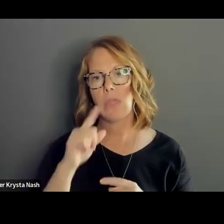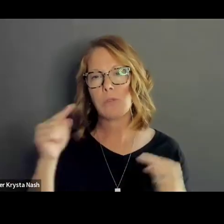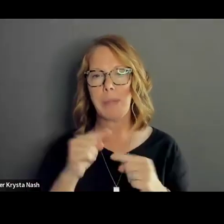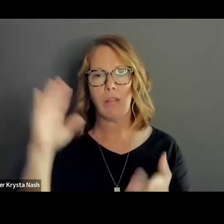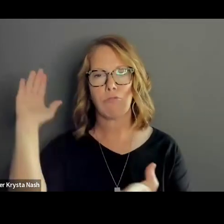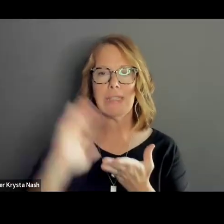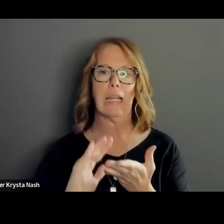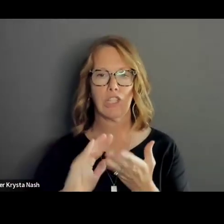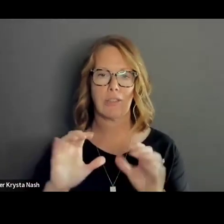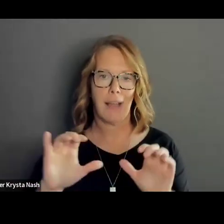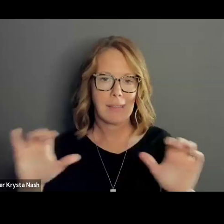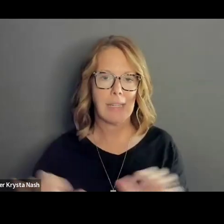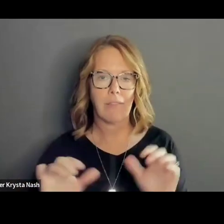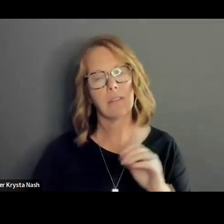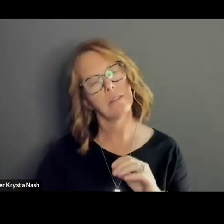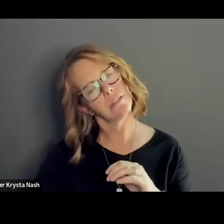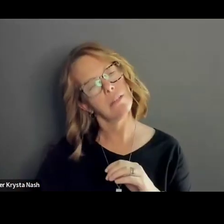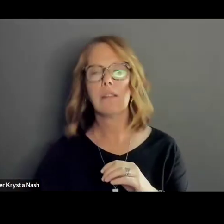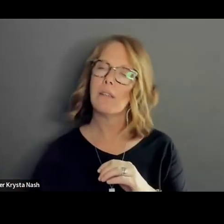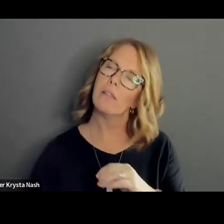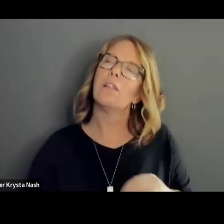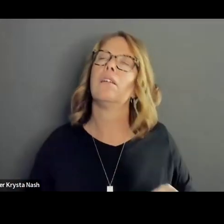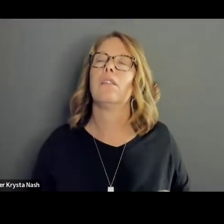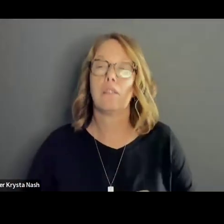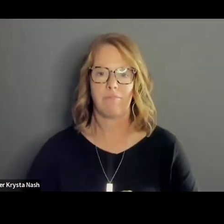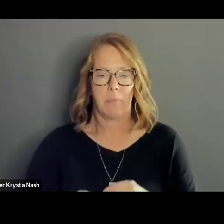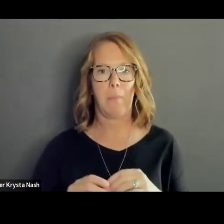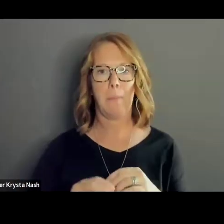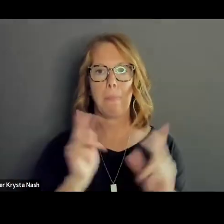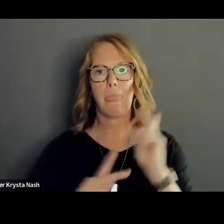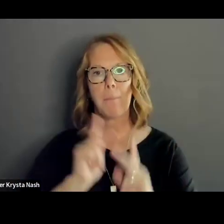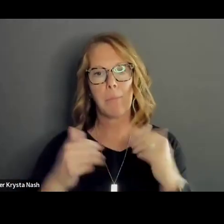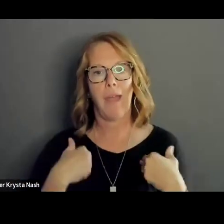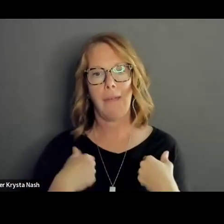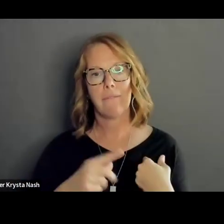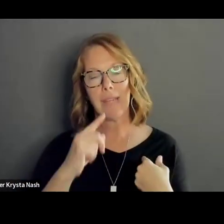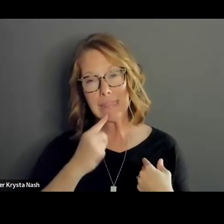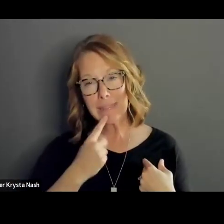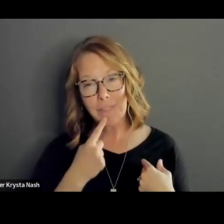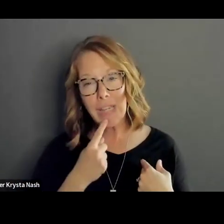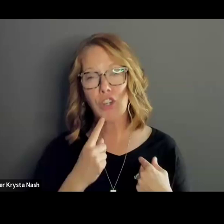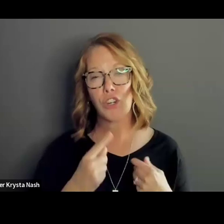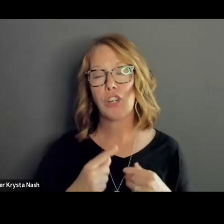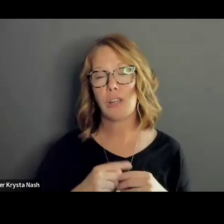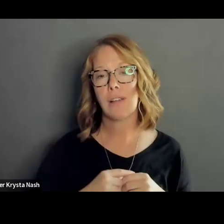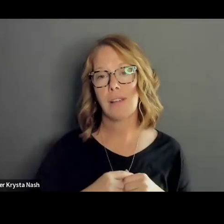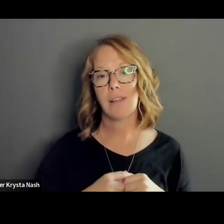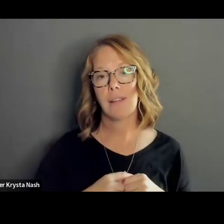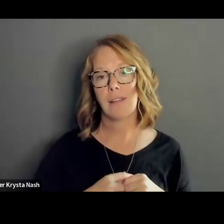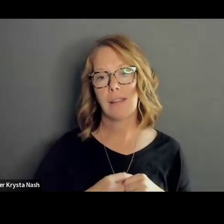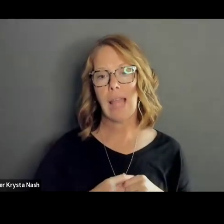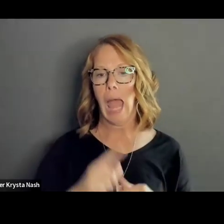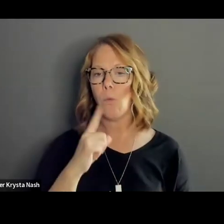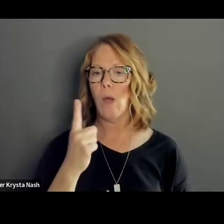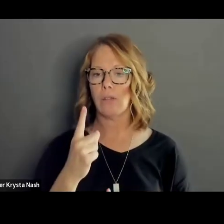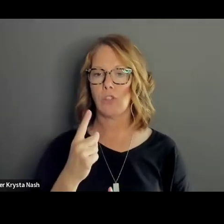reduction activities. Some people, even who have very severe, I had a very close